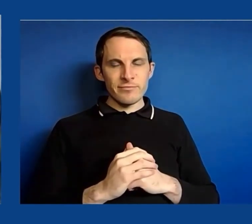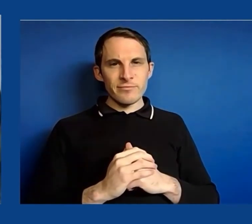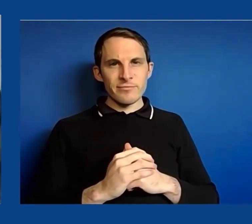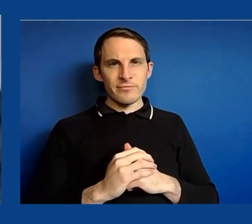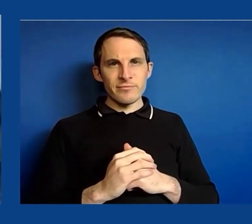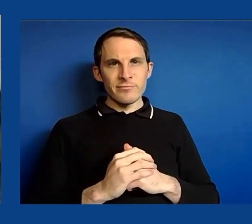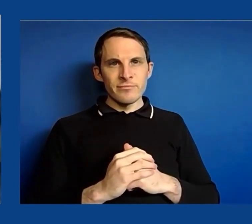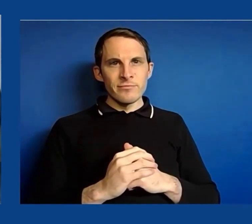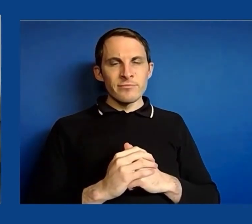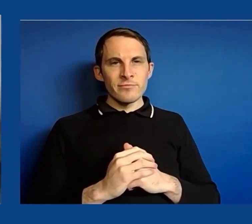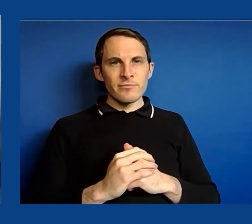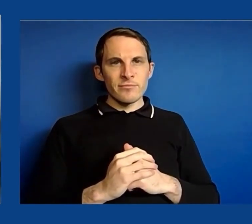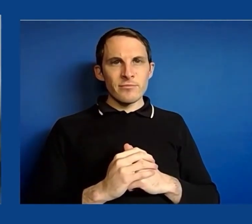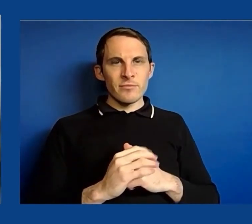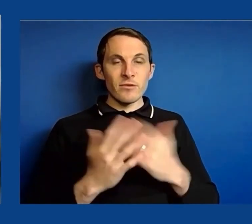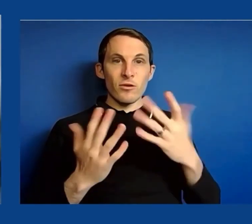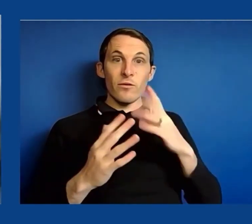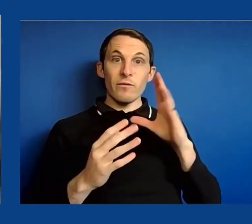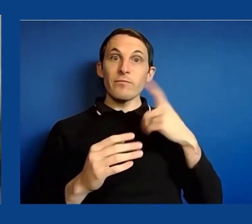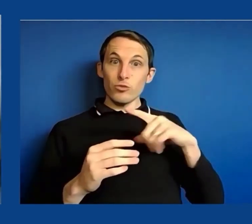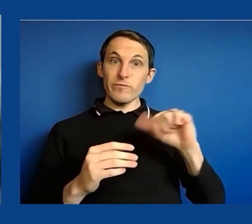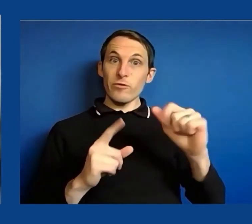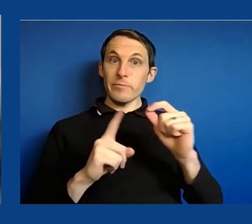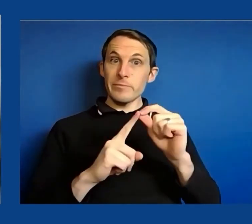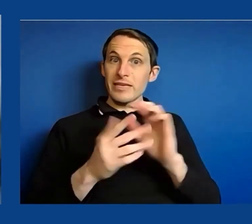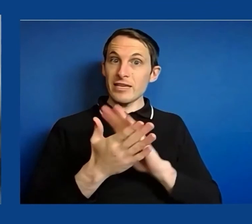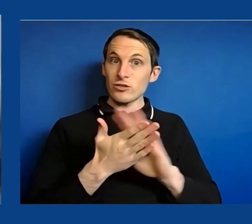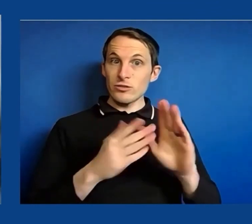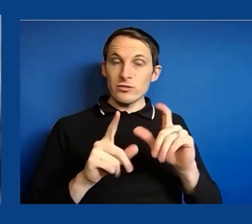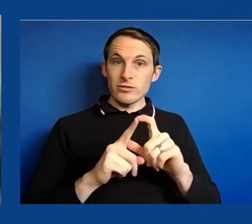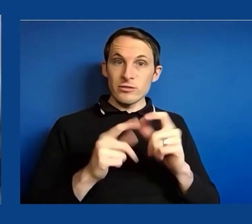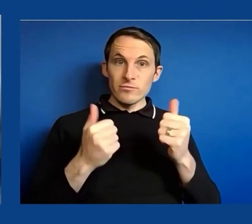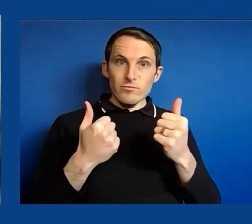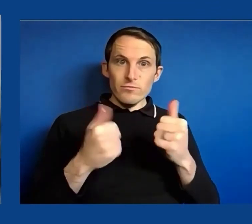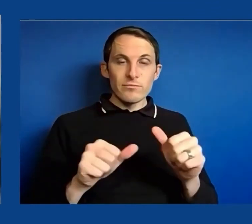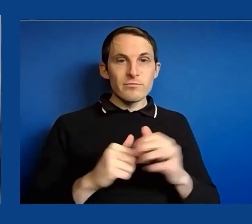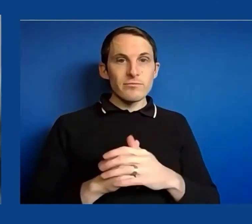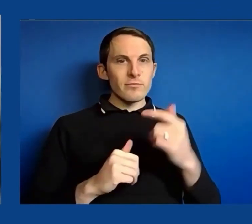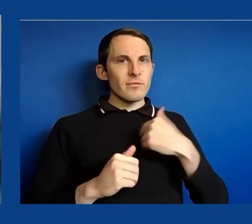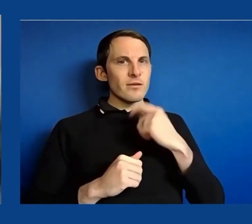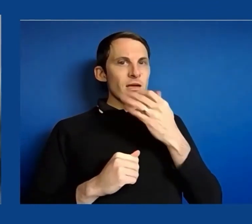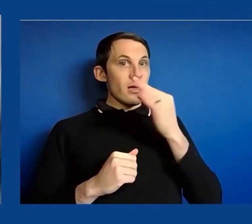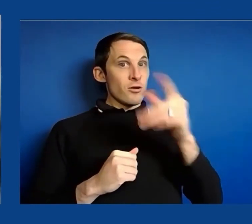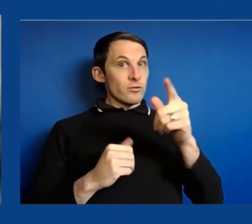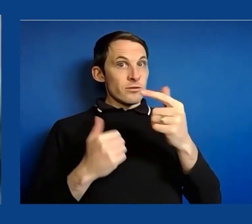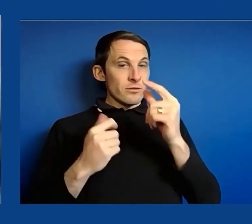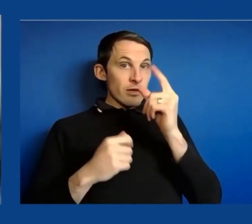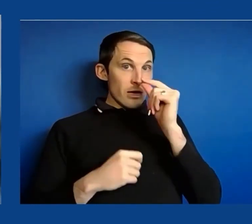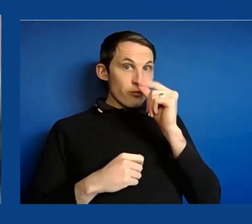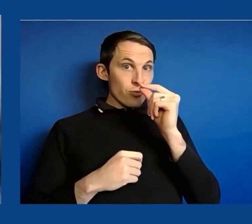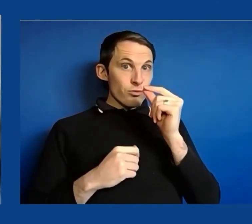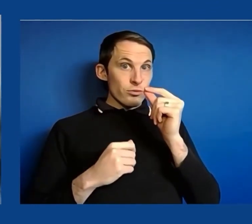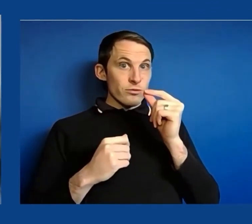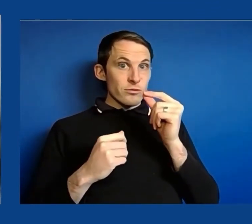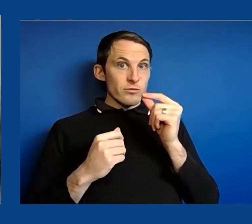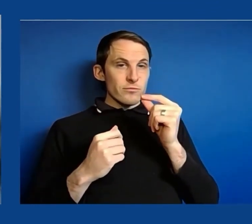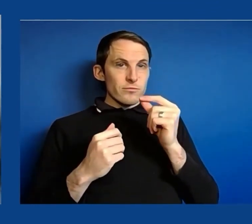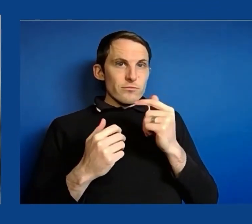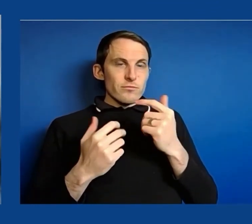as a result of your PhD, were you able to come up with something